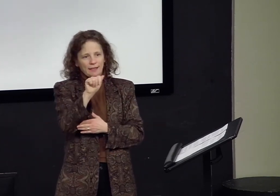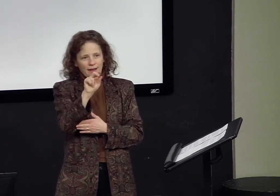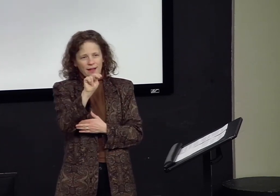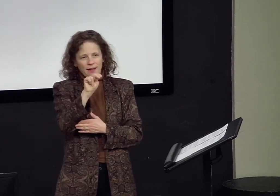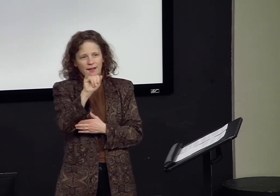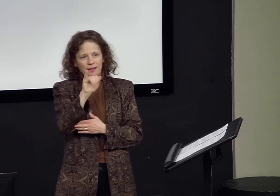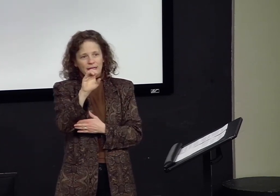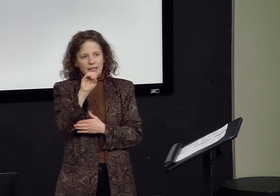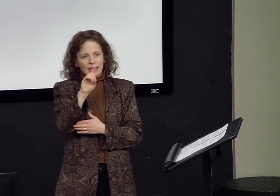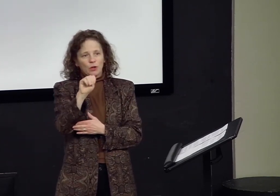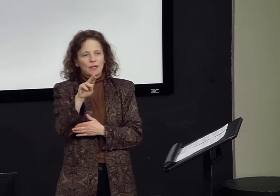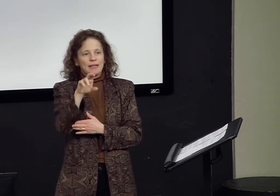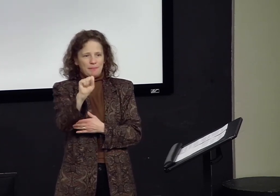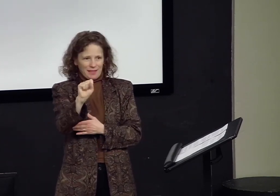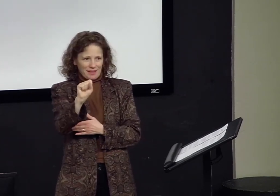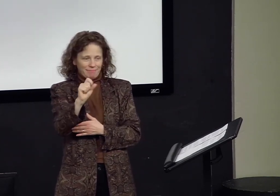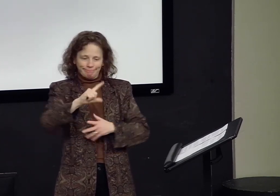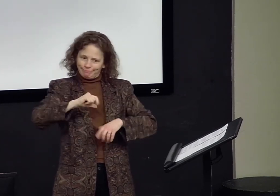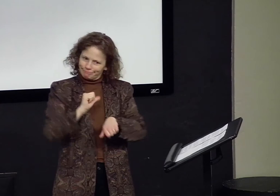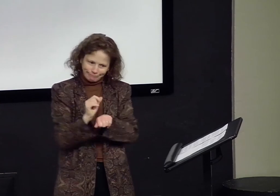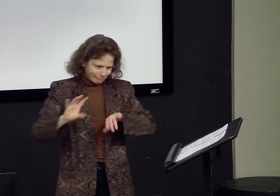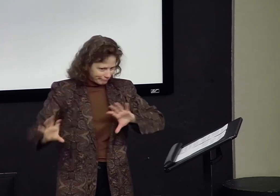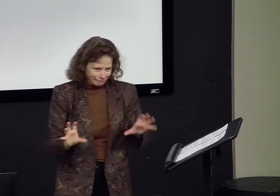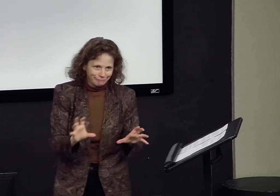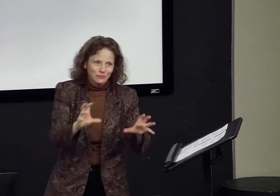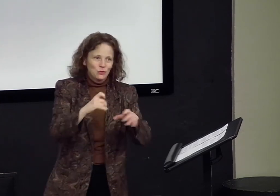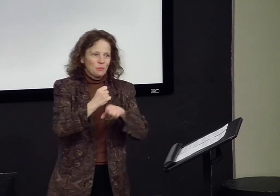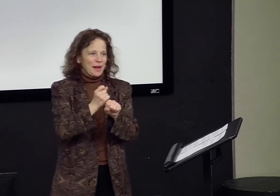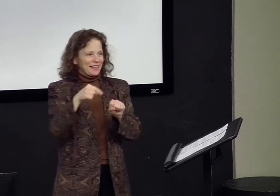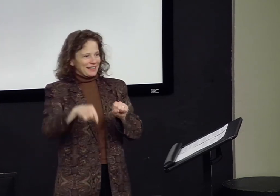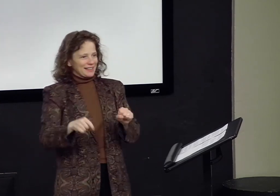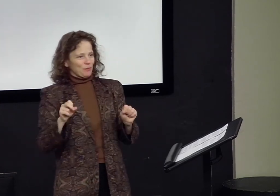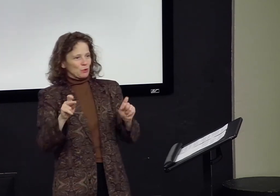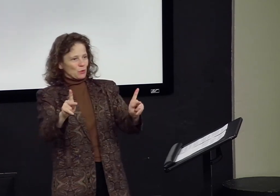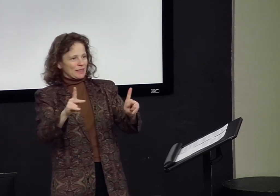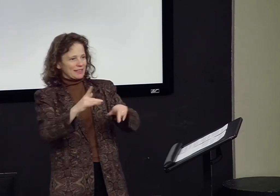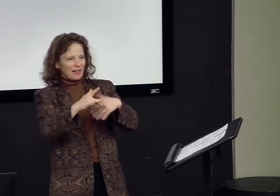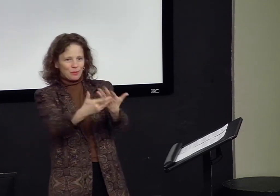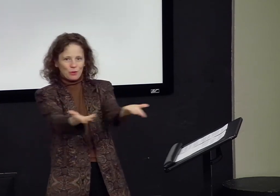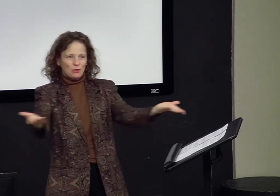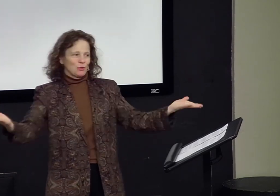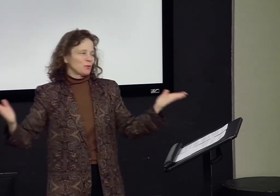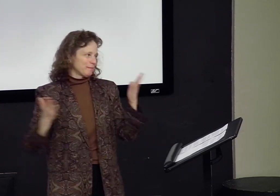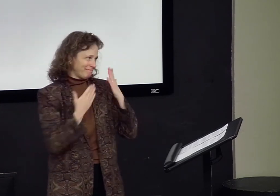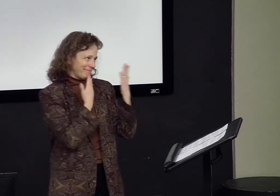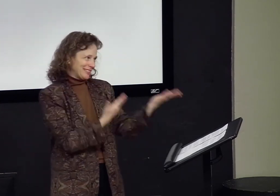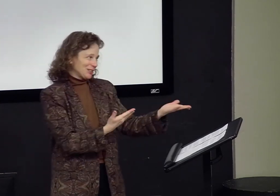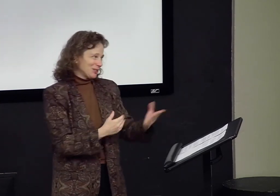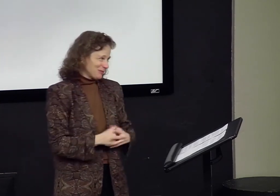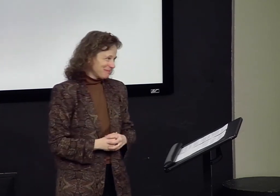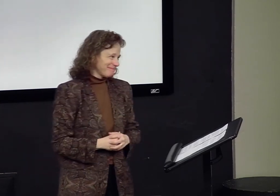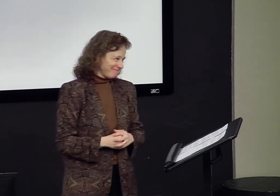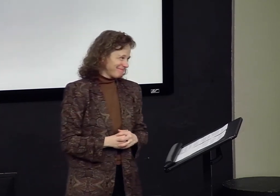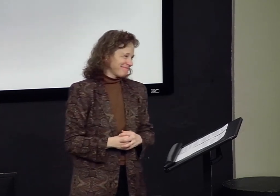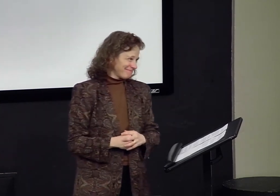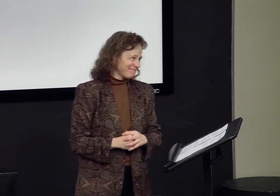And I'd like to give a special thanks to Dr. Brenda Nicodemus, who's been working hard to make this happen and to be available for all of you